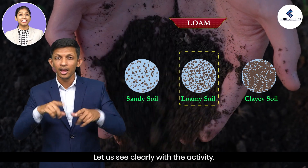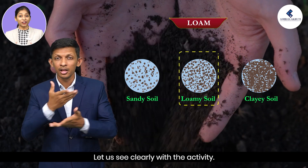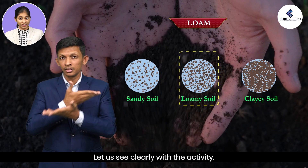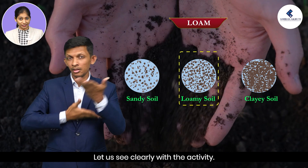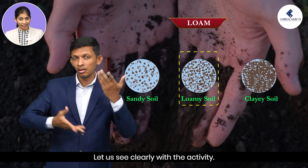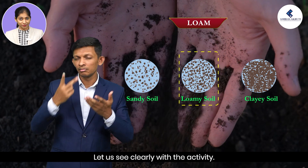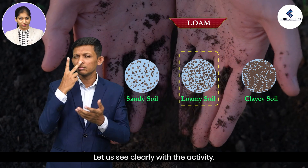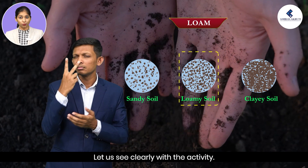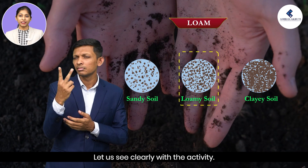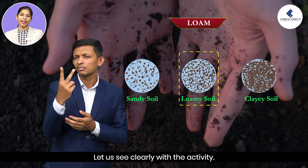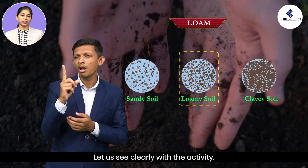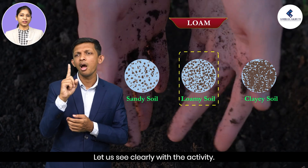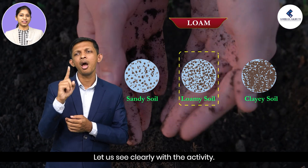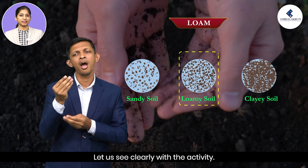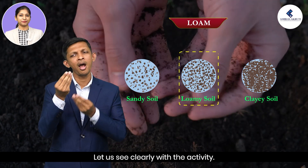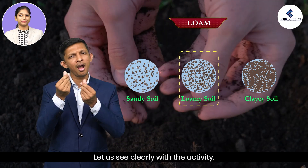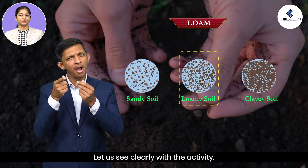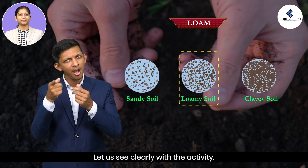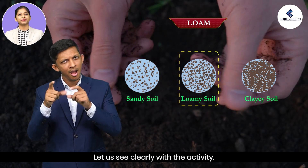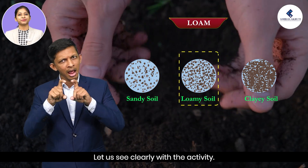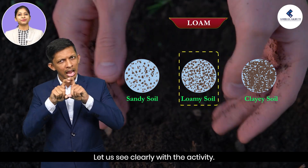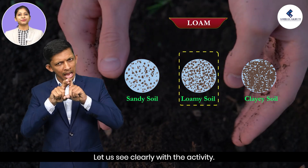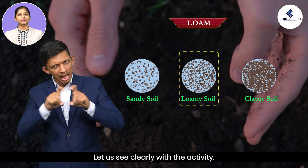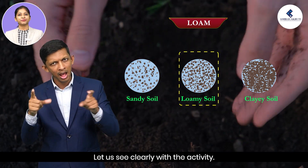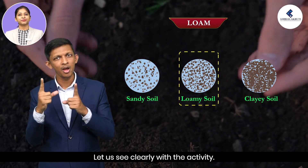Let us see clearly with the activity.